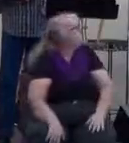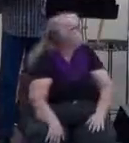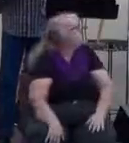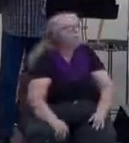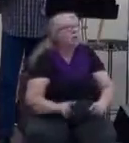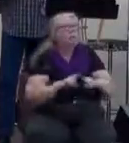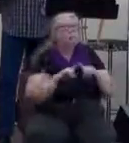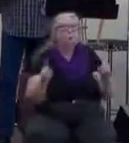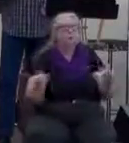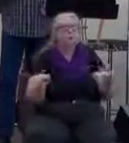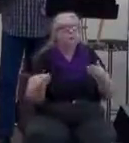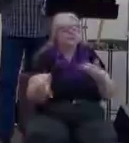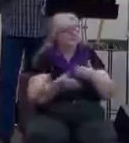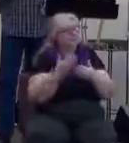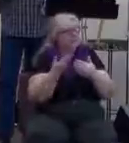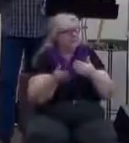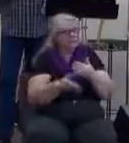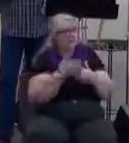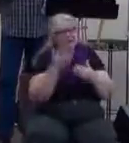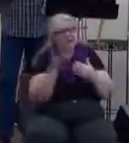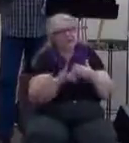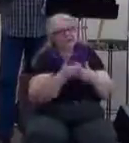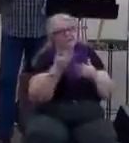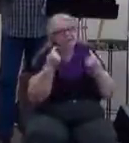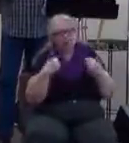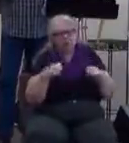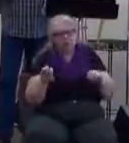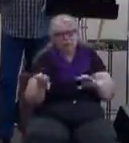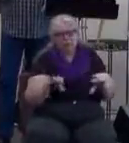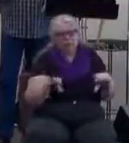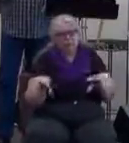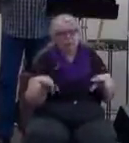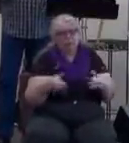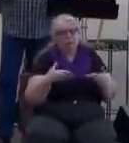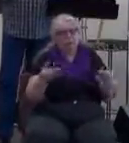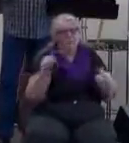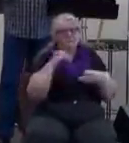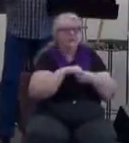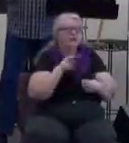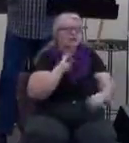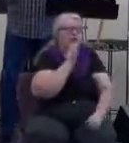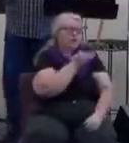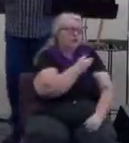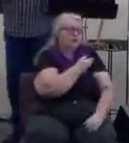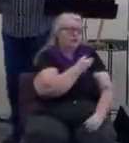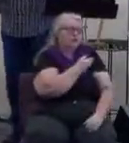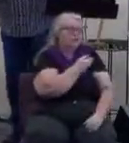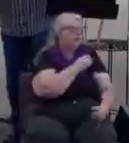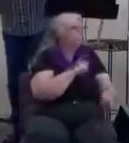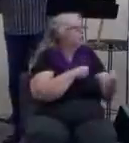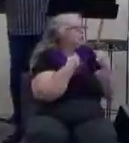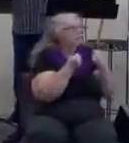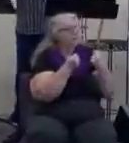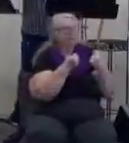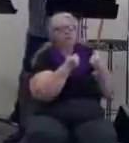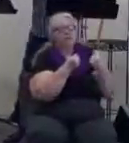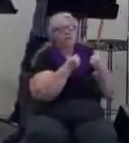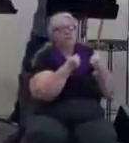But boy, it's so easy, is it not, to try and do things in our own strength. Being set free